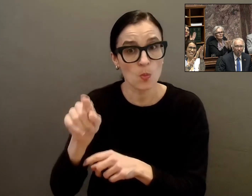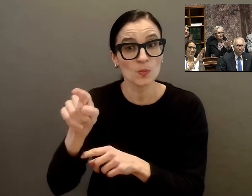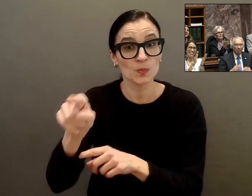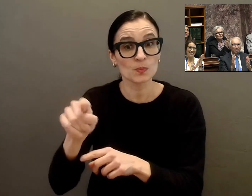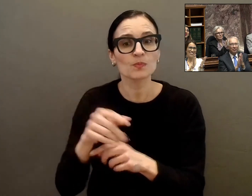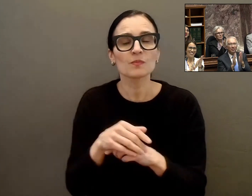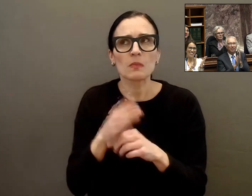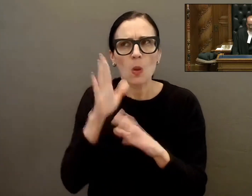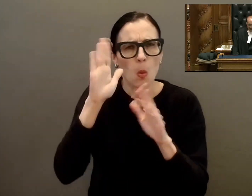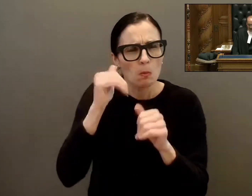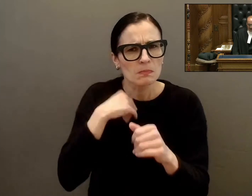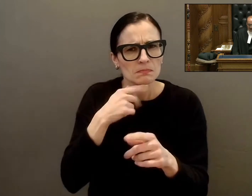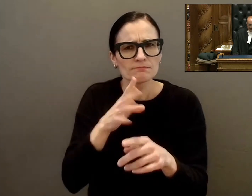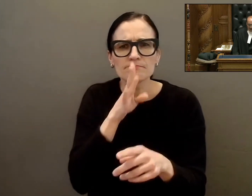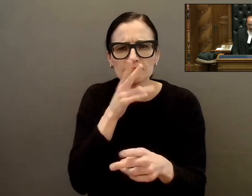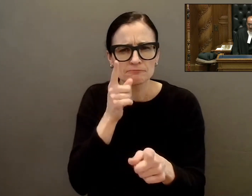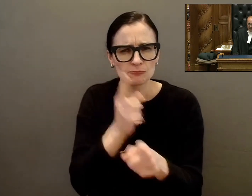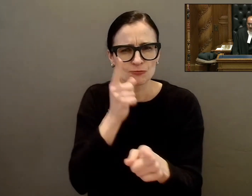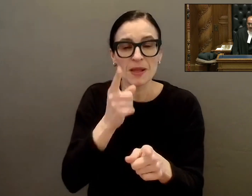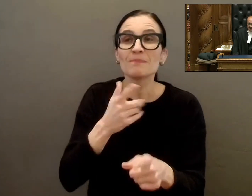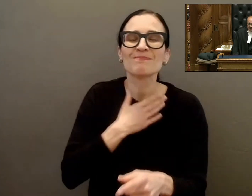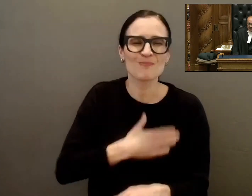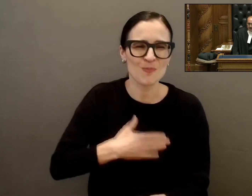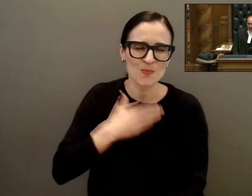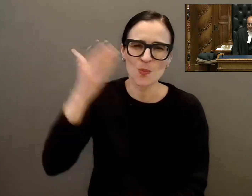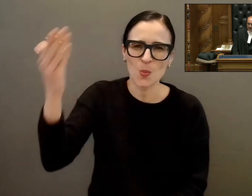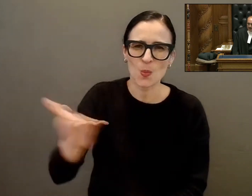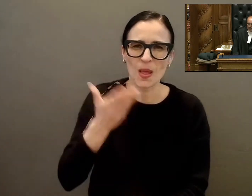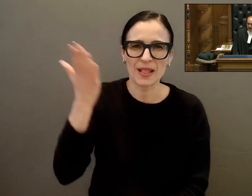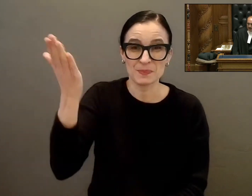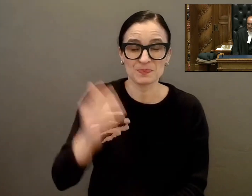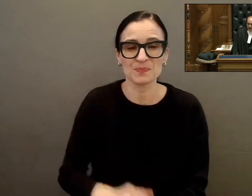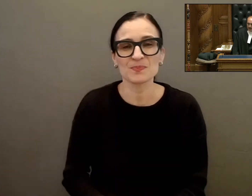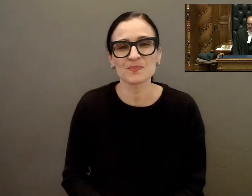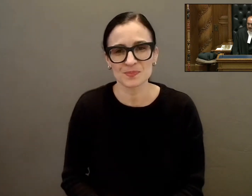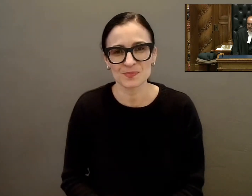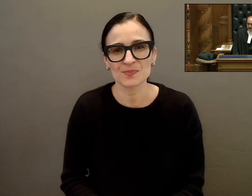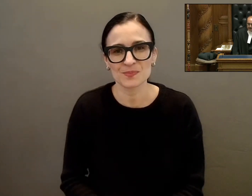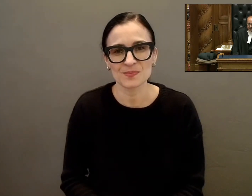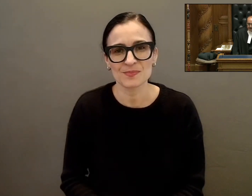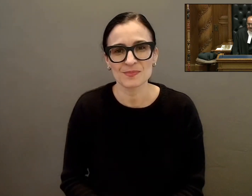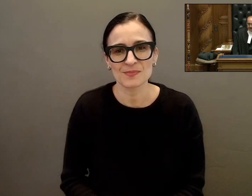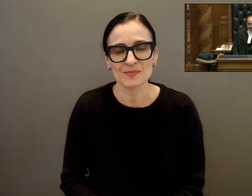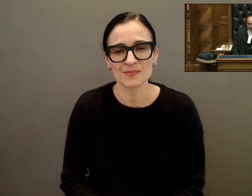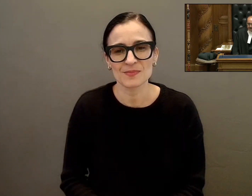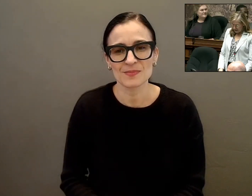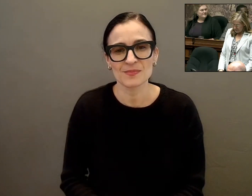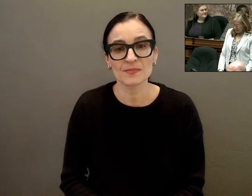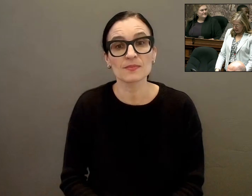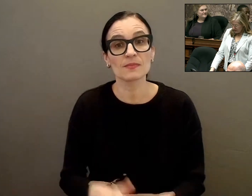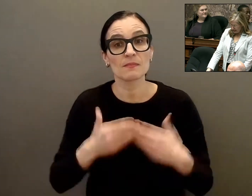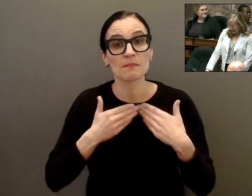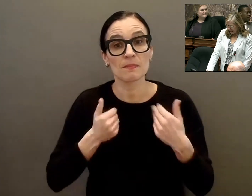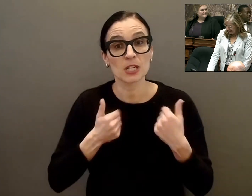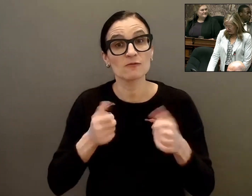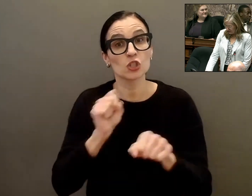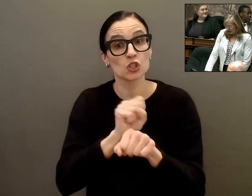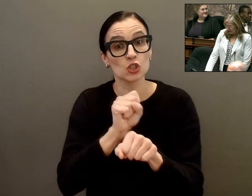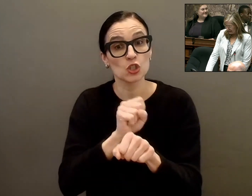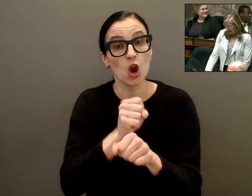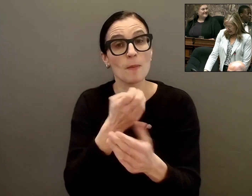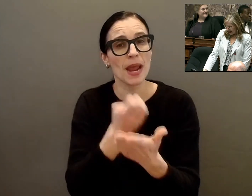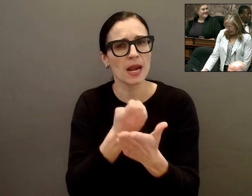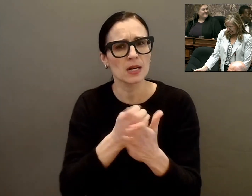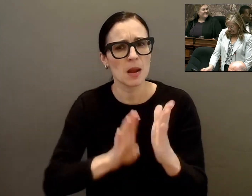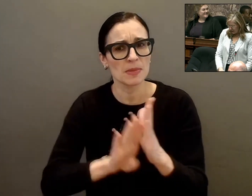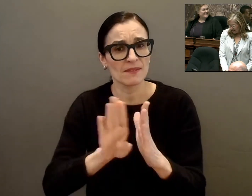Minister of Jobs and Economic Development. Thank you, Honourable Speaker. It's my pleasure today to